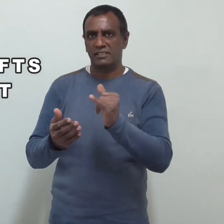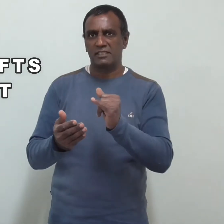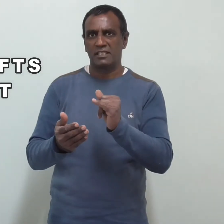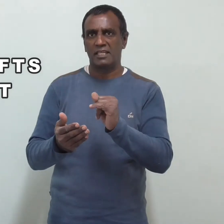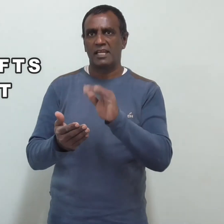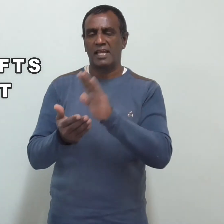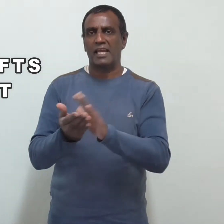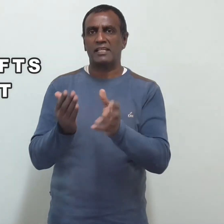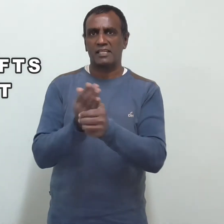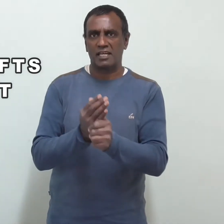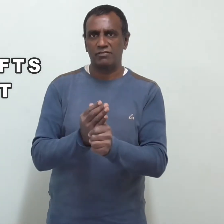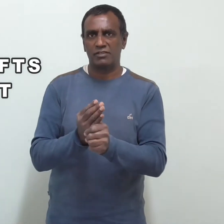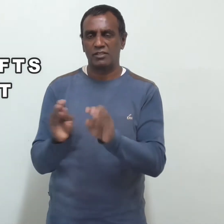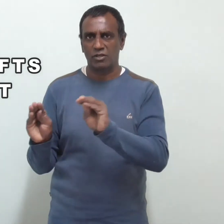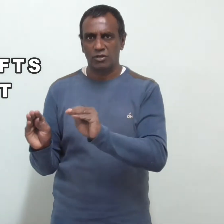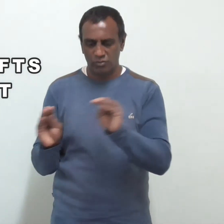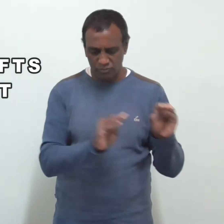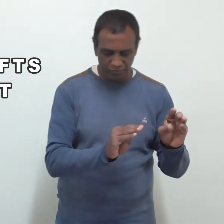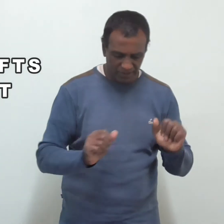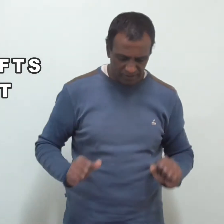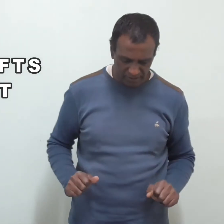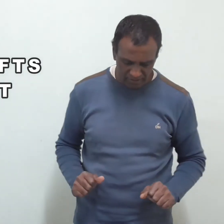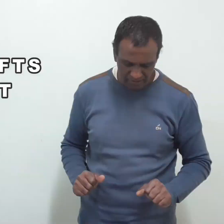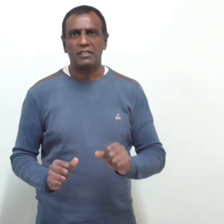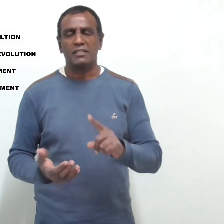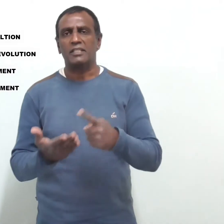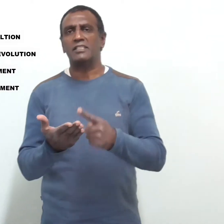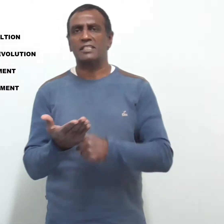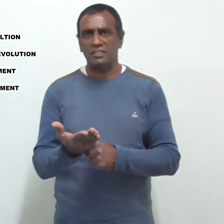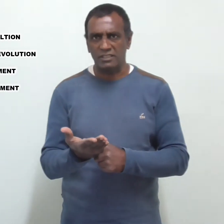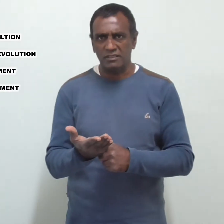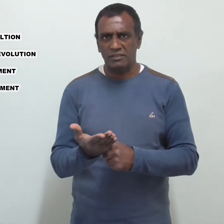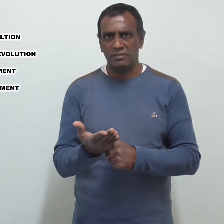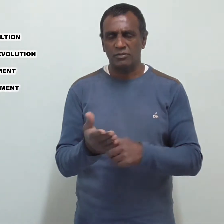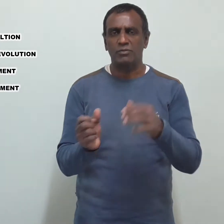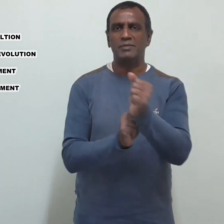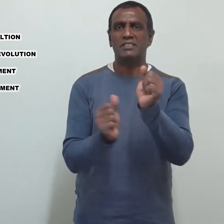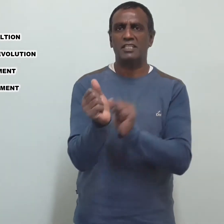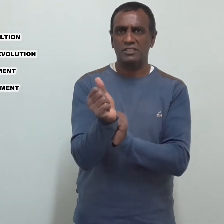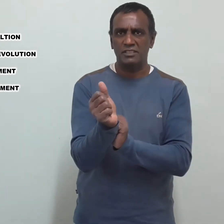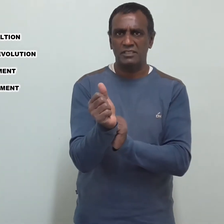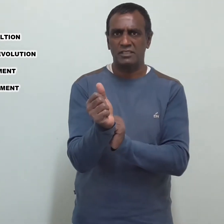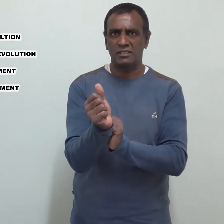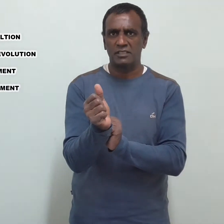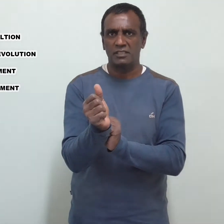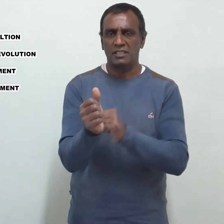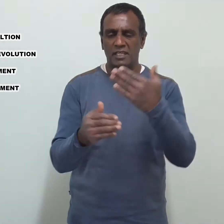arts and craft movement. The discussion will be structured